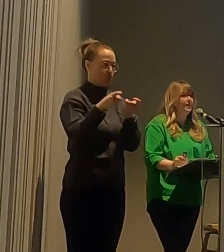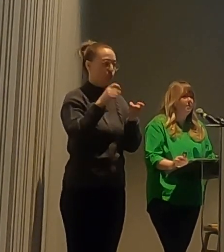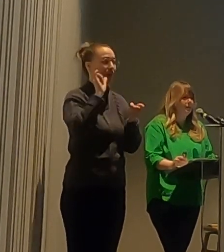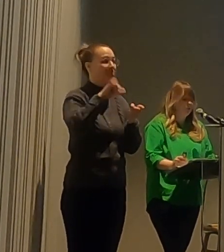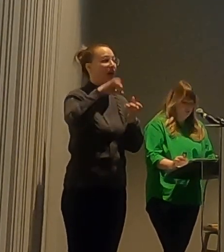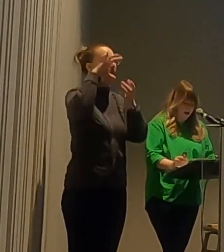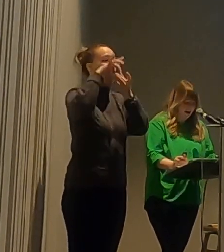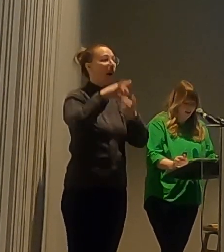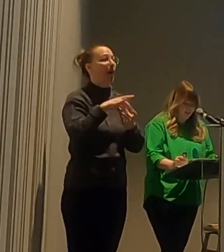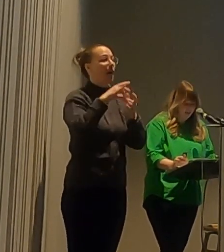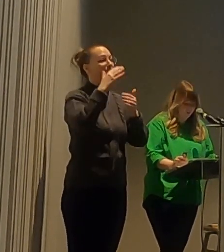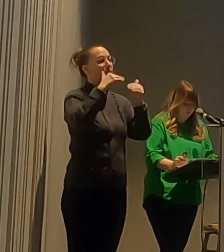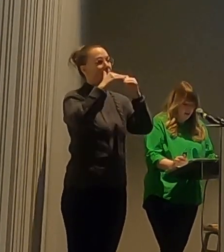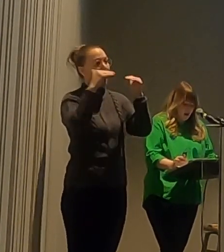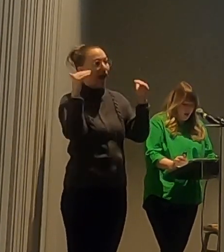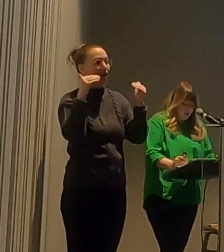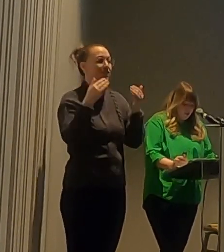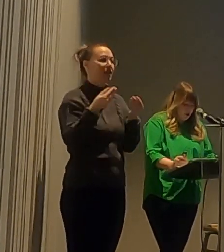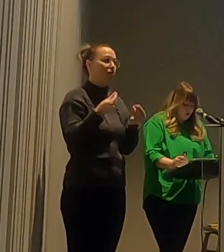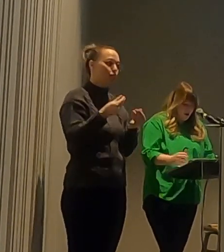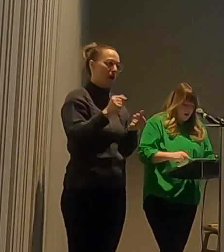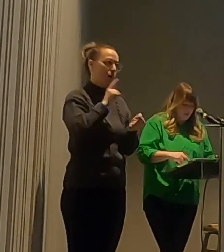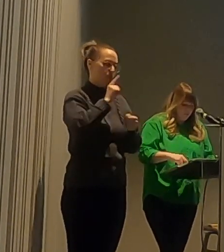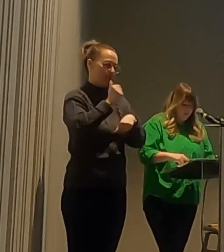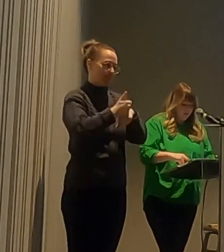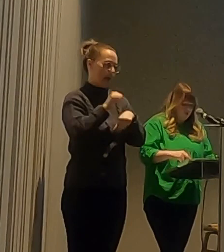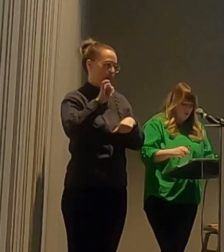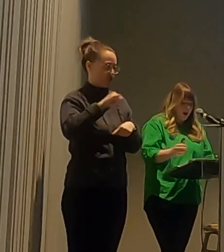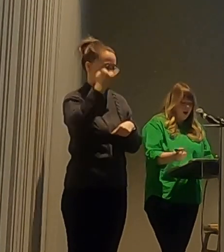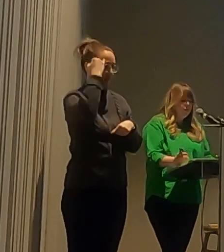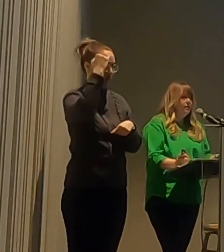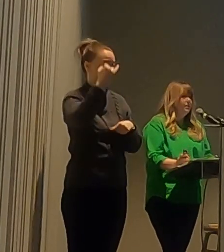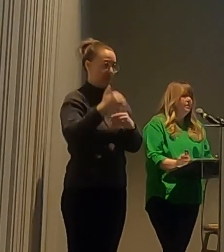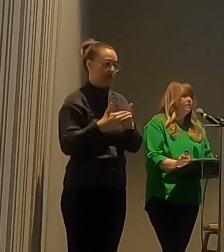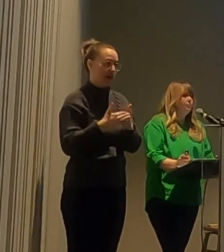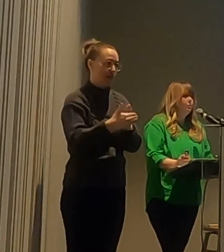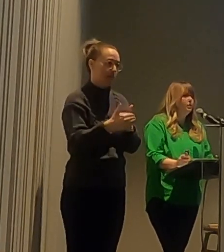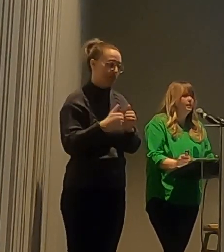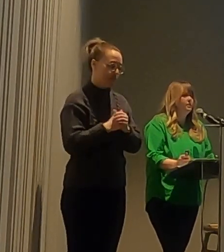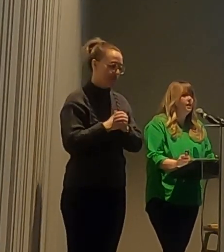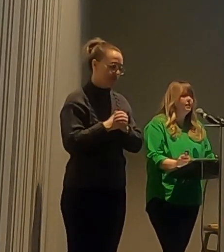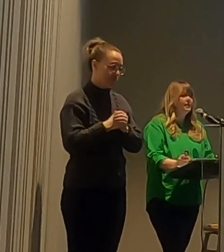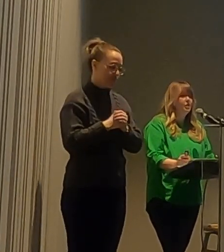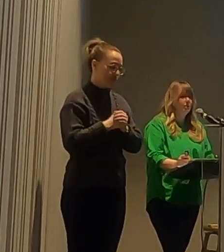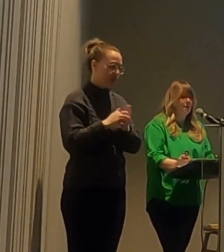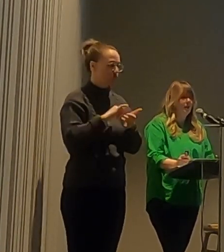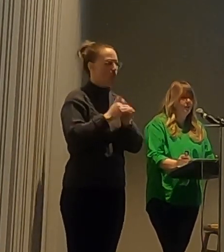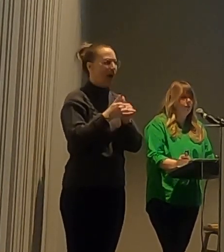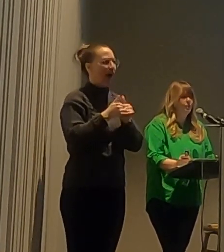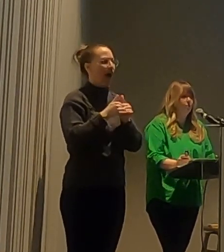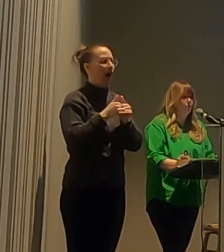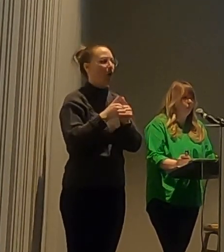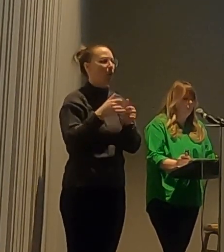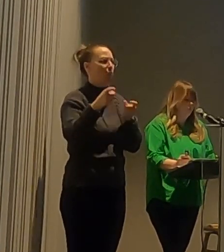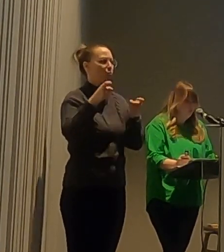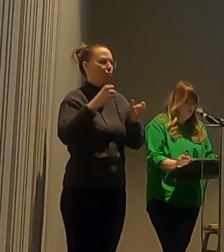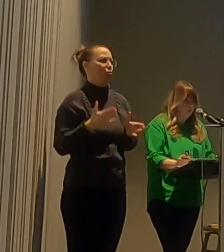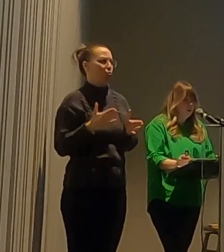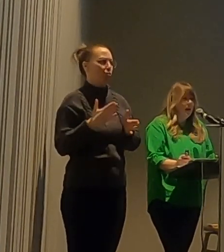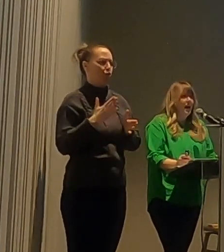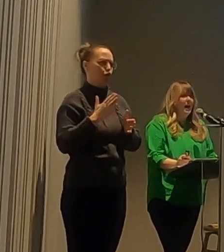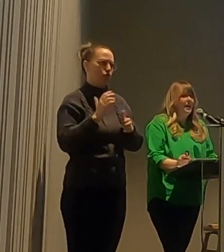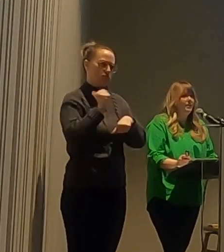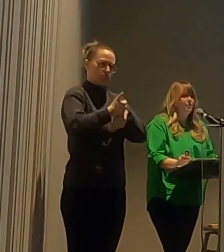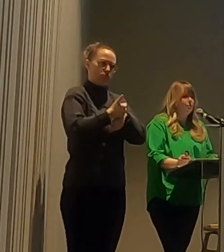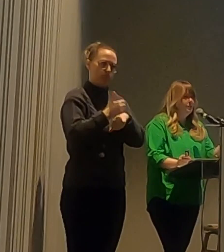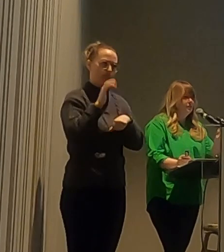really established that idea. So, so how did these rulers legitimize their